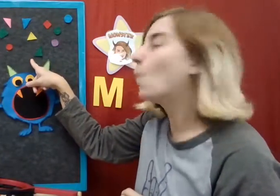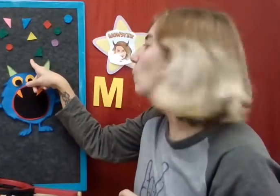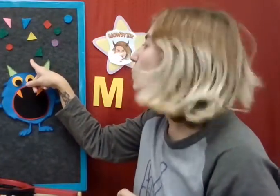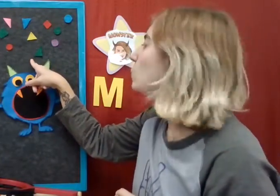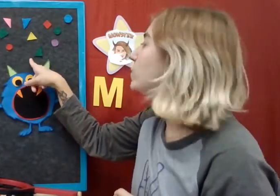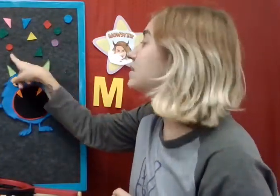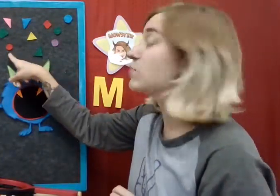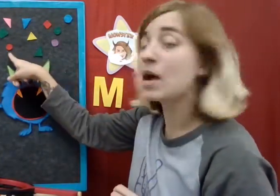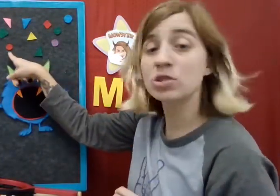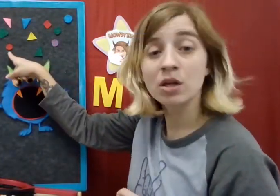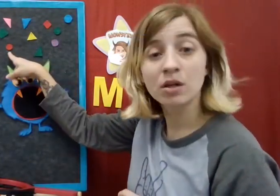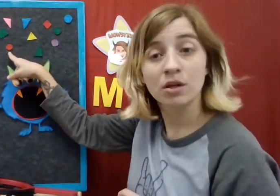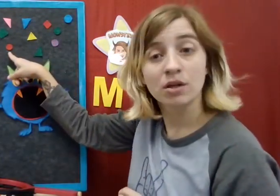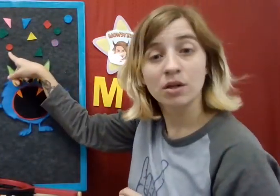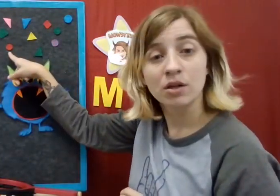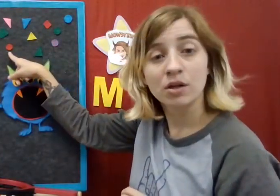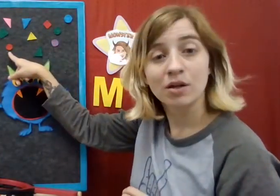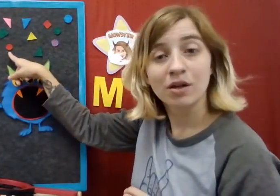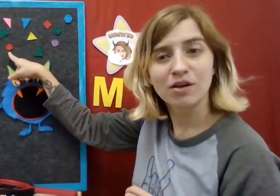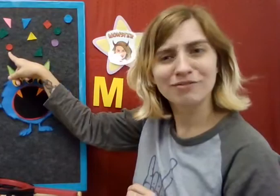No. Is this round?